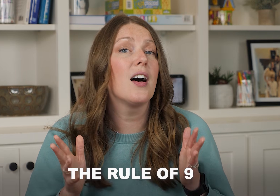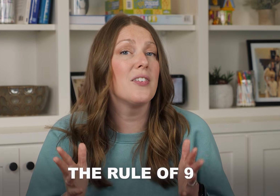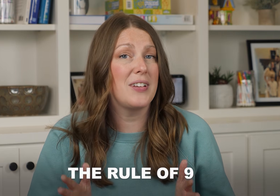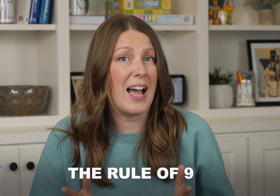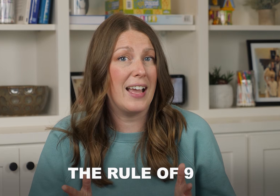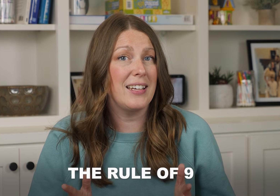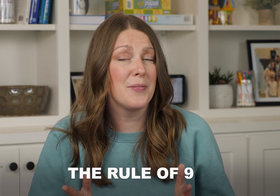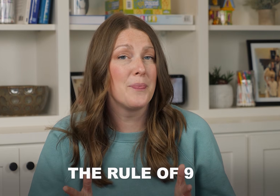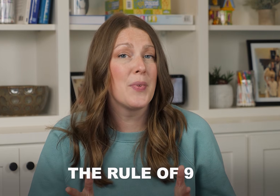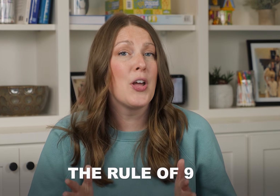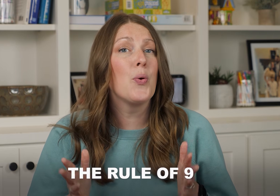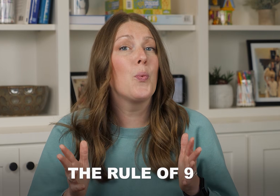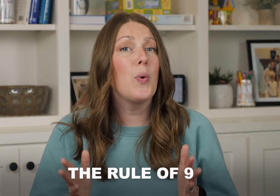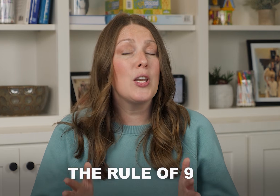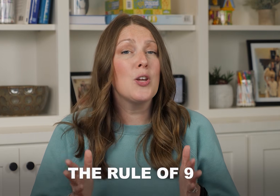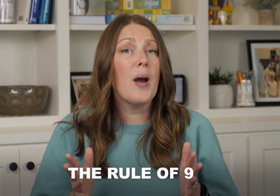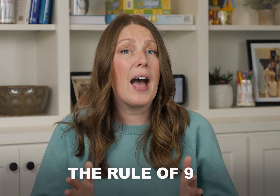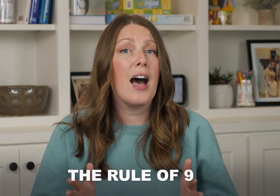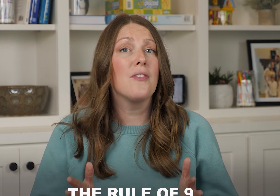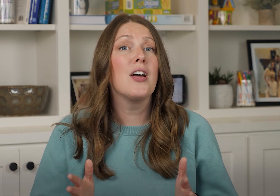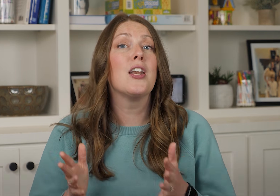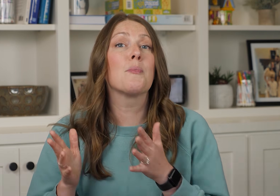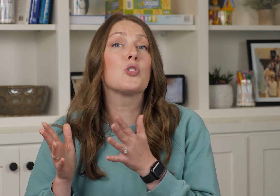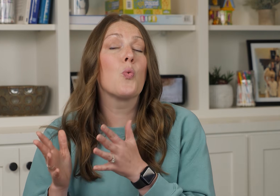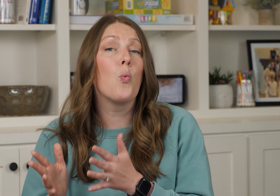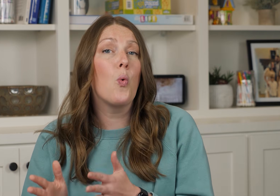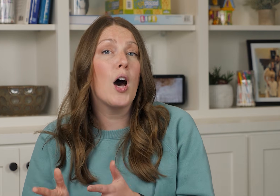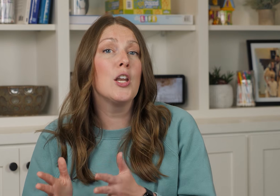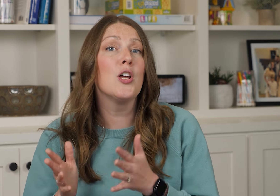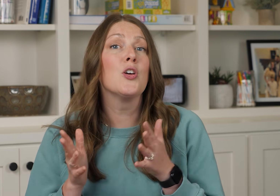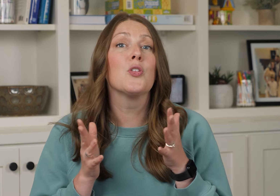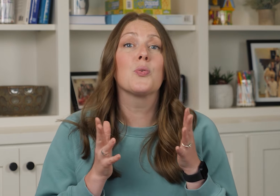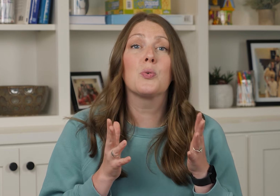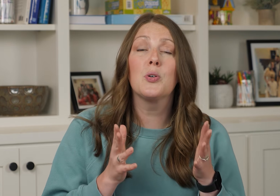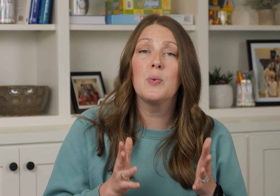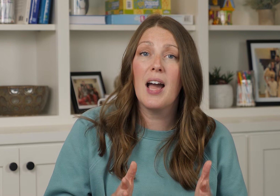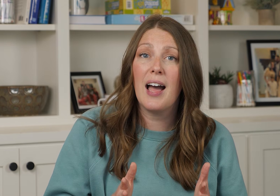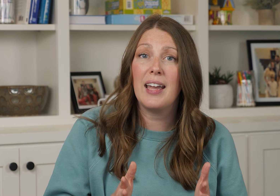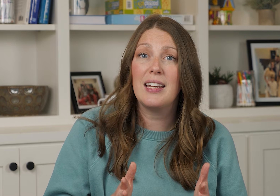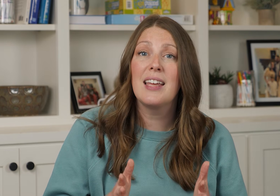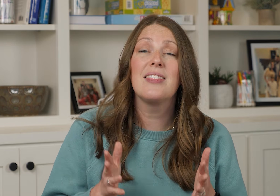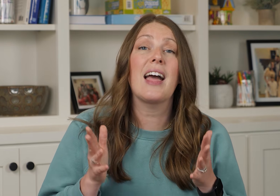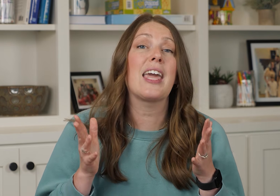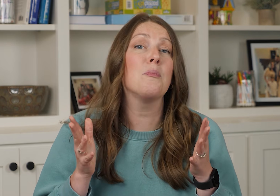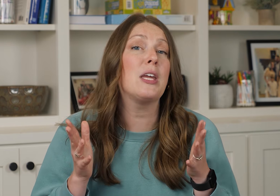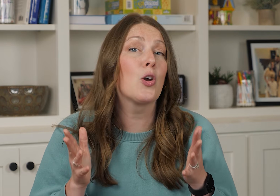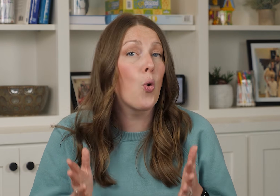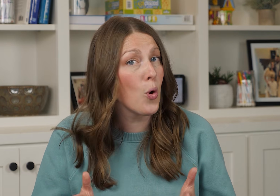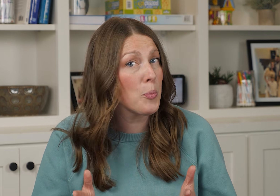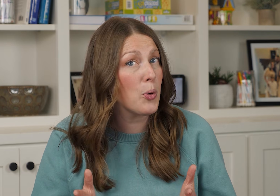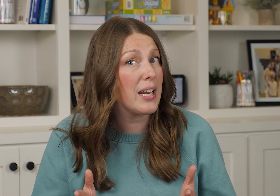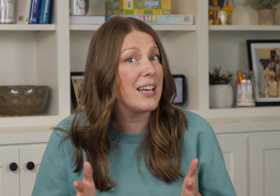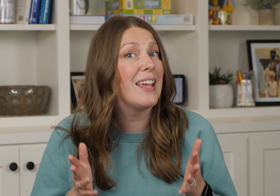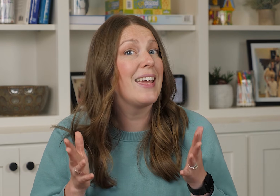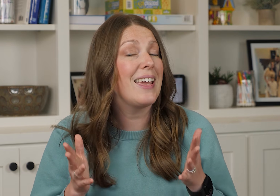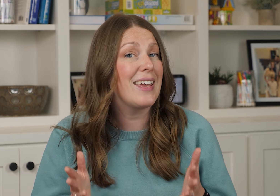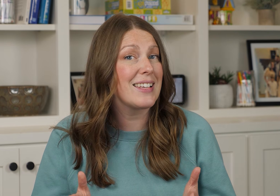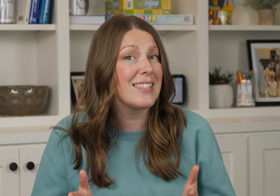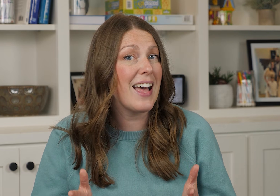of 9. When you have numbers 1 through 9 that can be incorporated in a